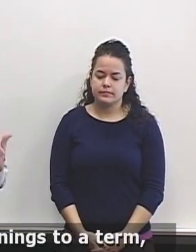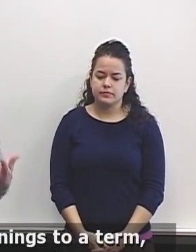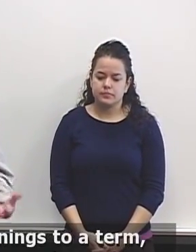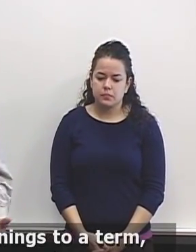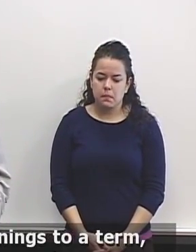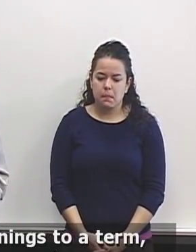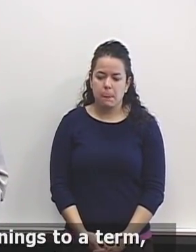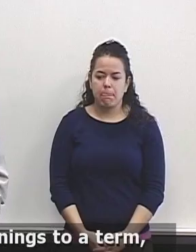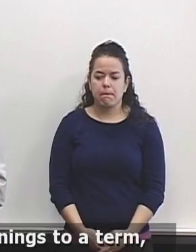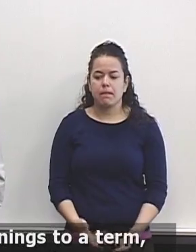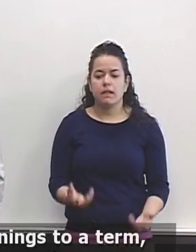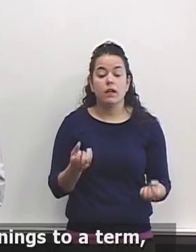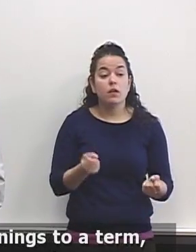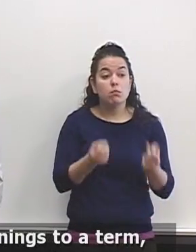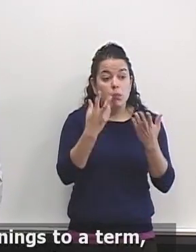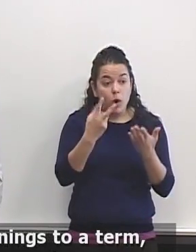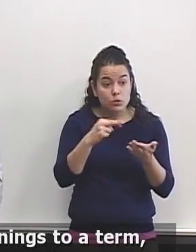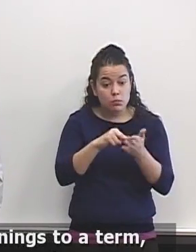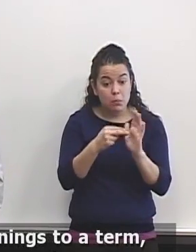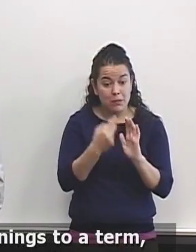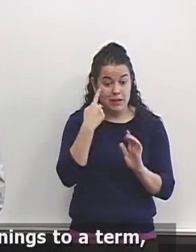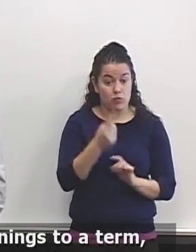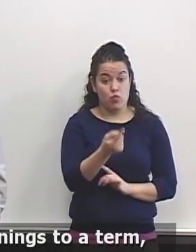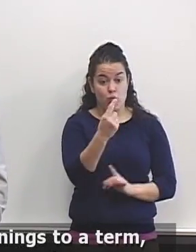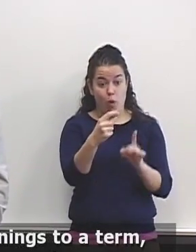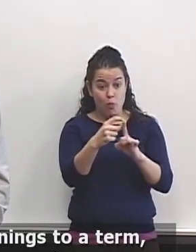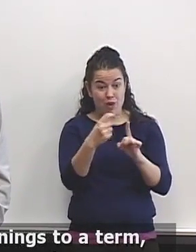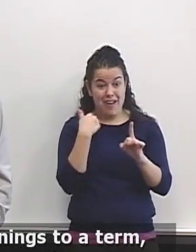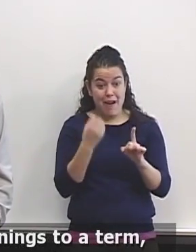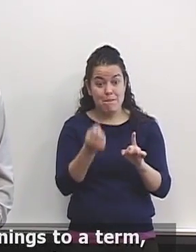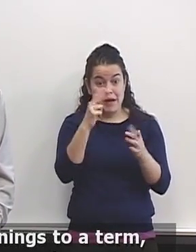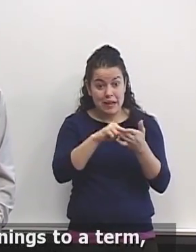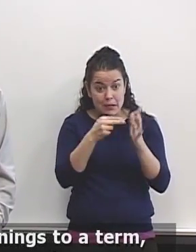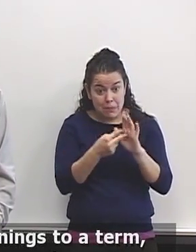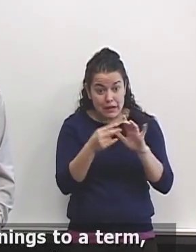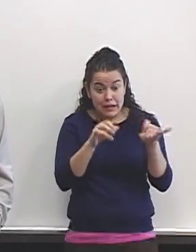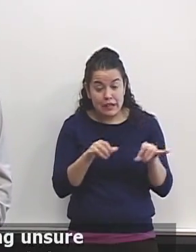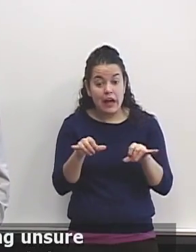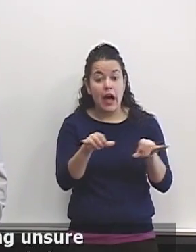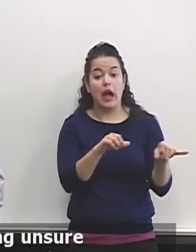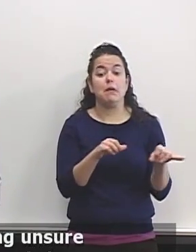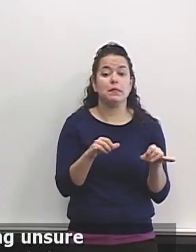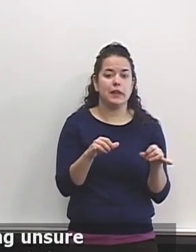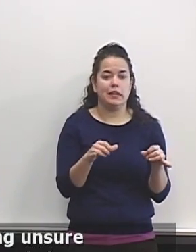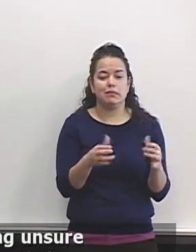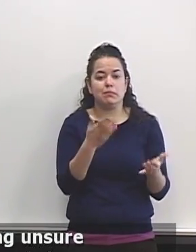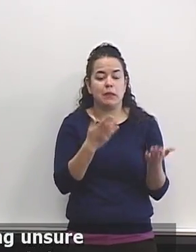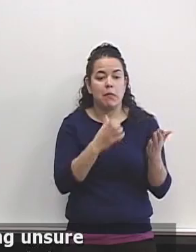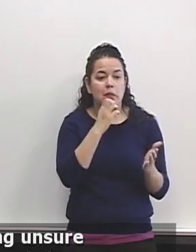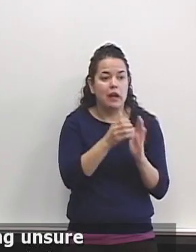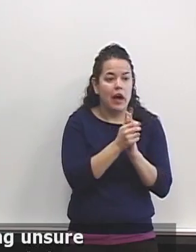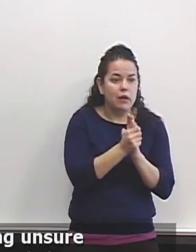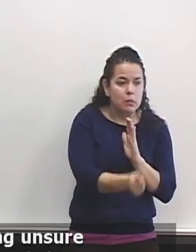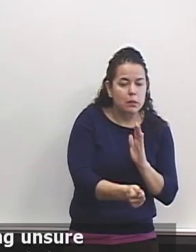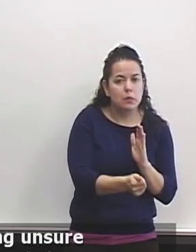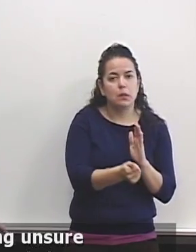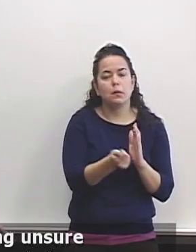mastering multiple meanings to a term, very common term, or